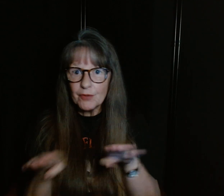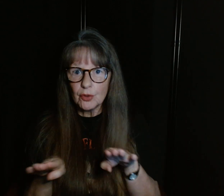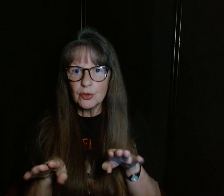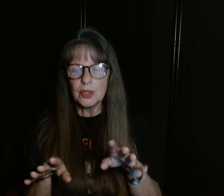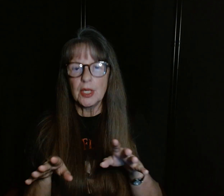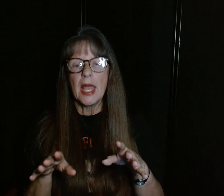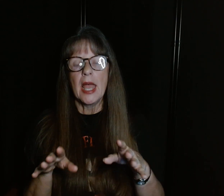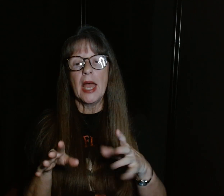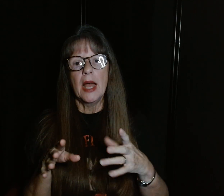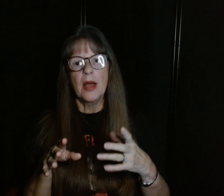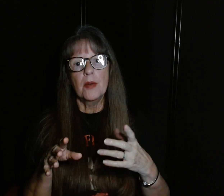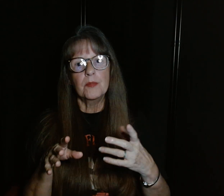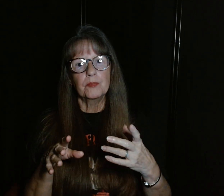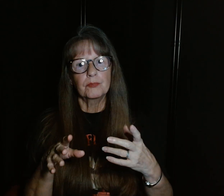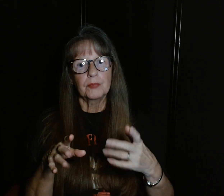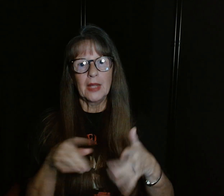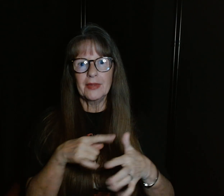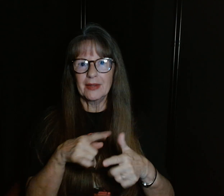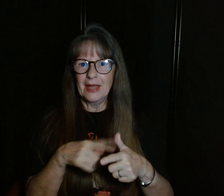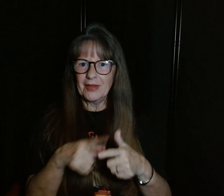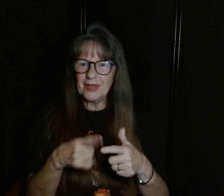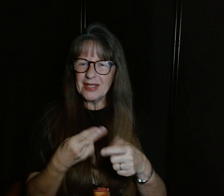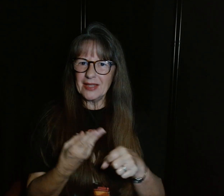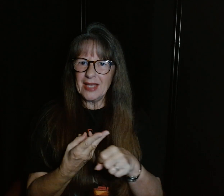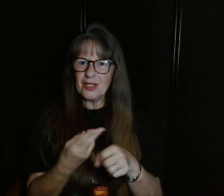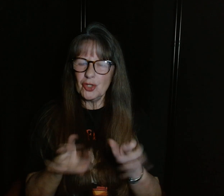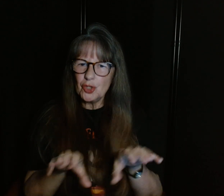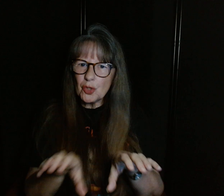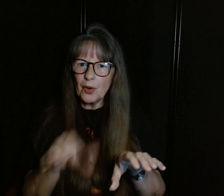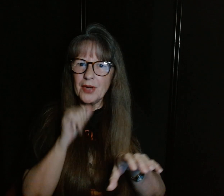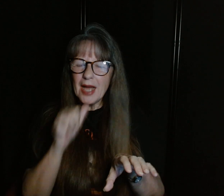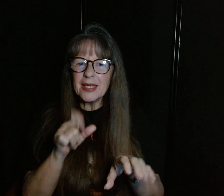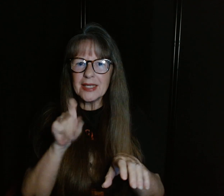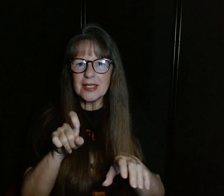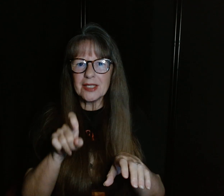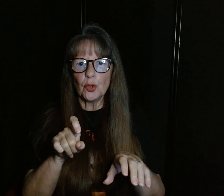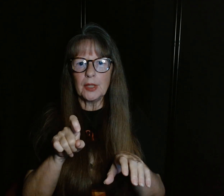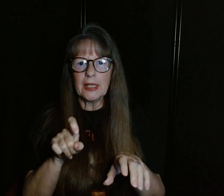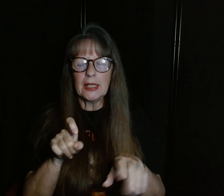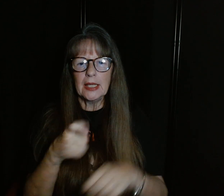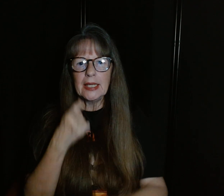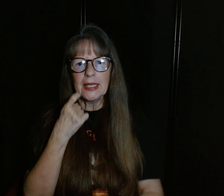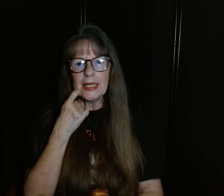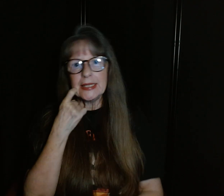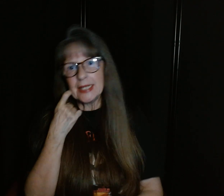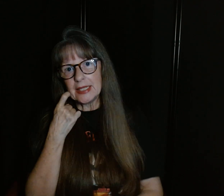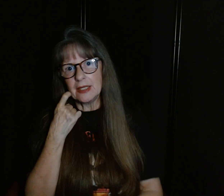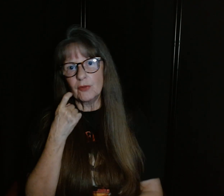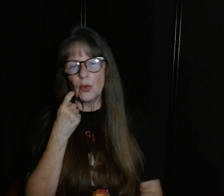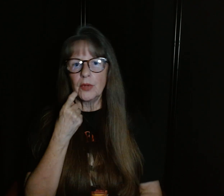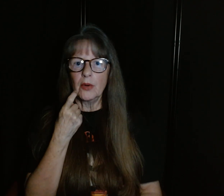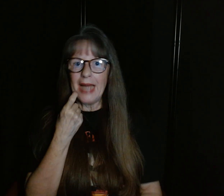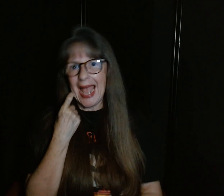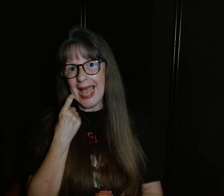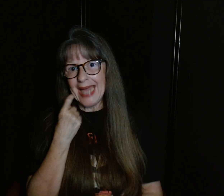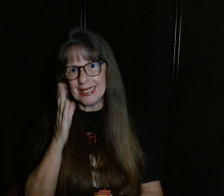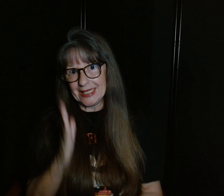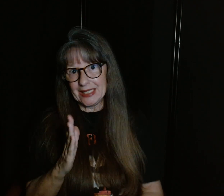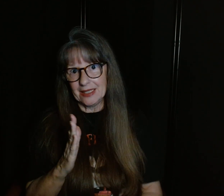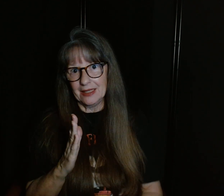behaviors um, and the things that they do are not necessarily addictive or they're an addict,